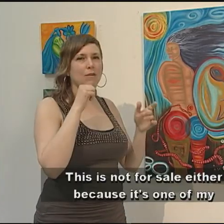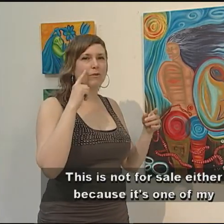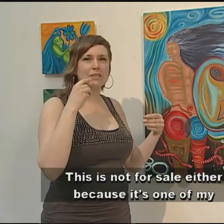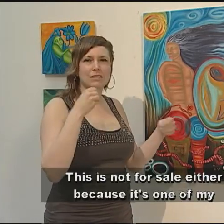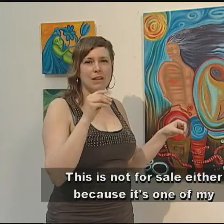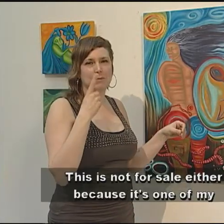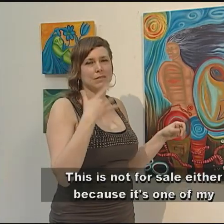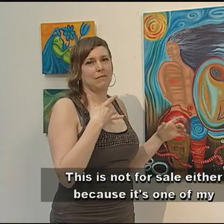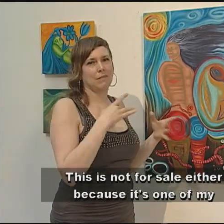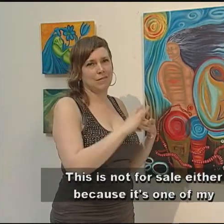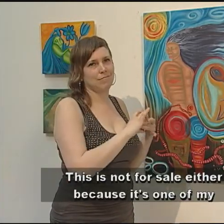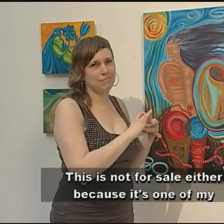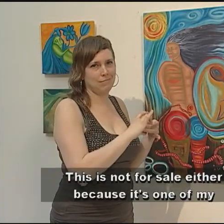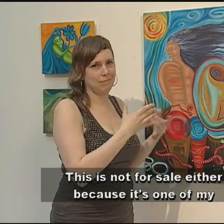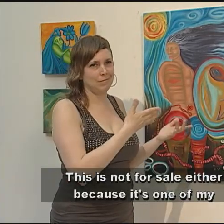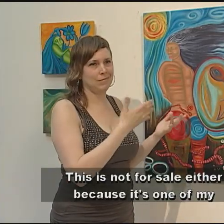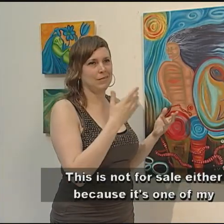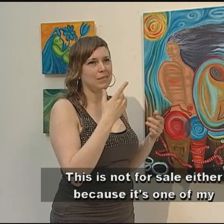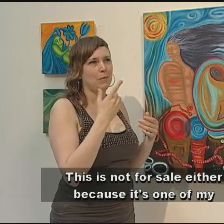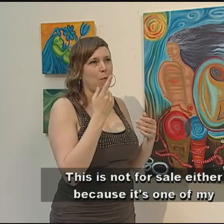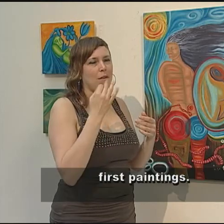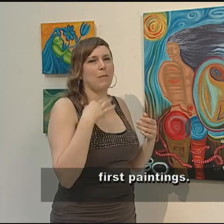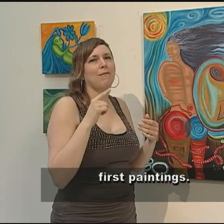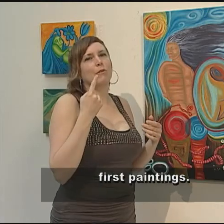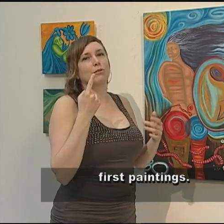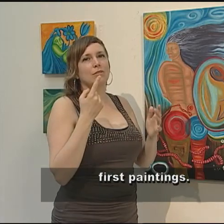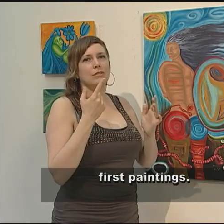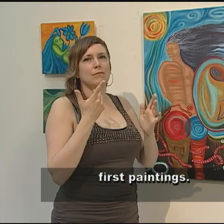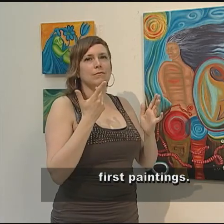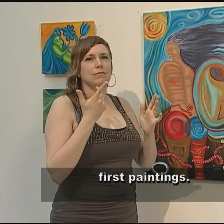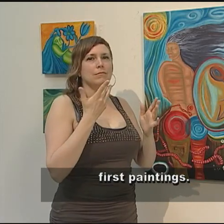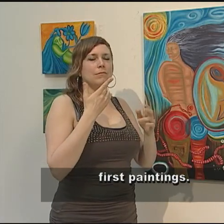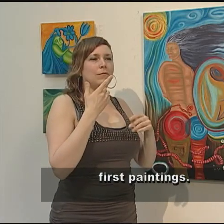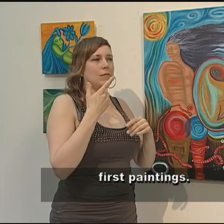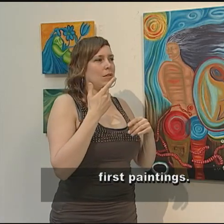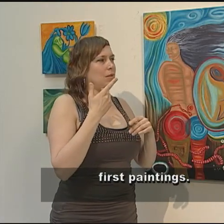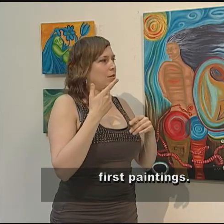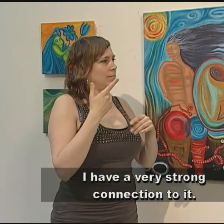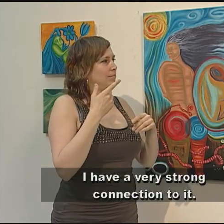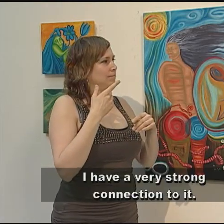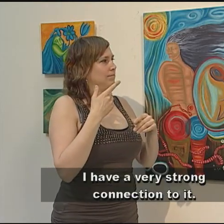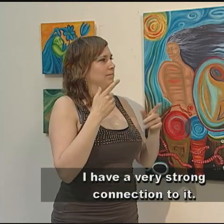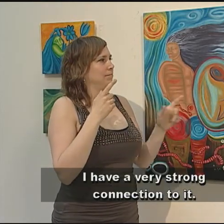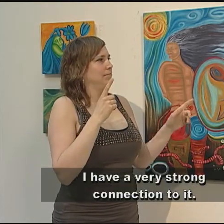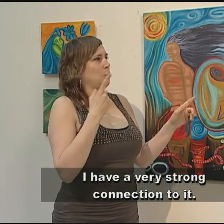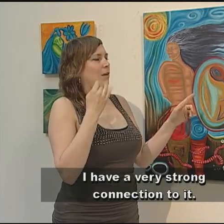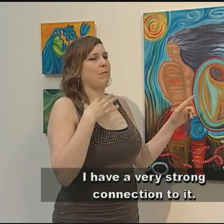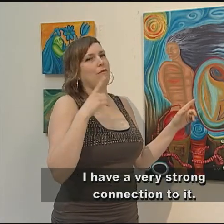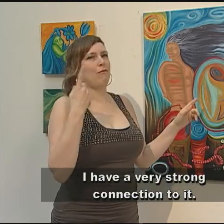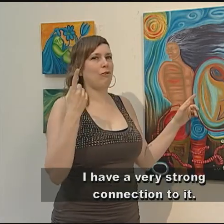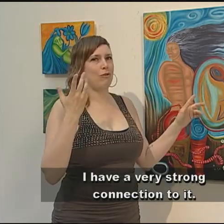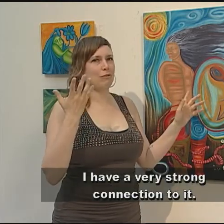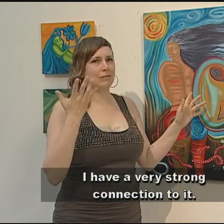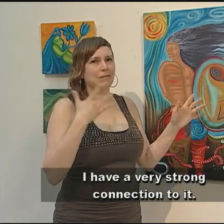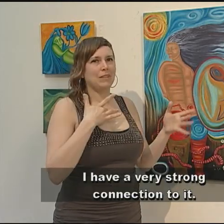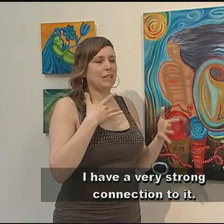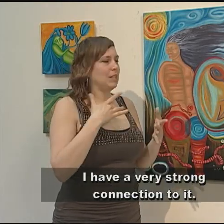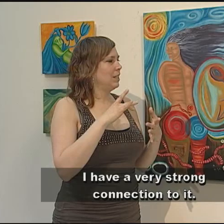This is not for sale either, because it's one of my first paintings. I have a very strong connection to it.